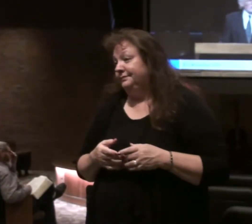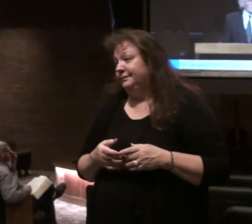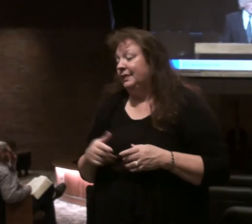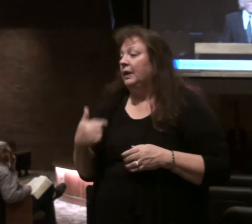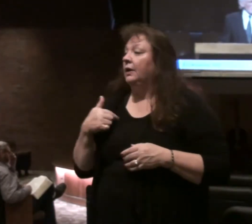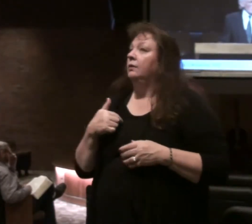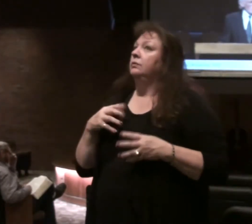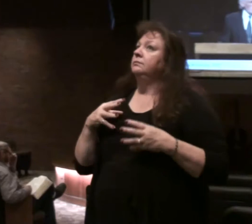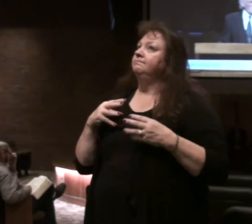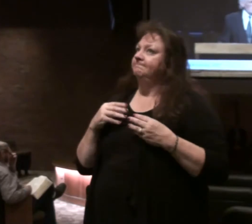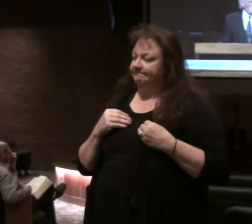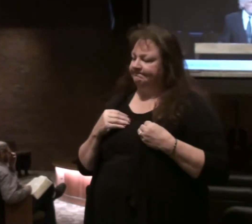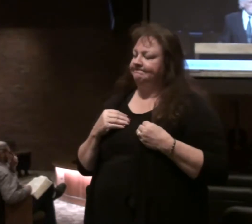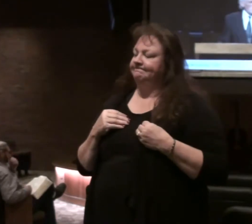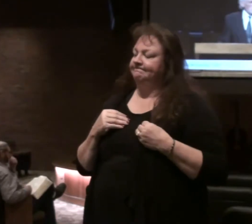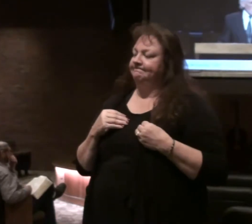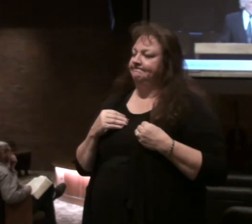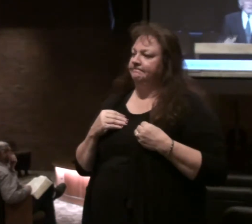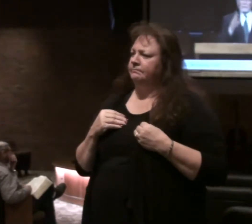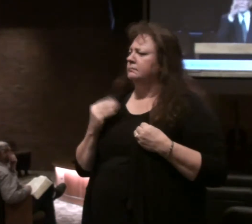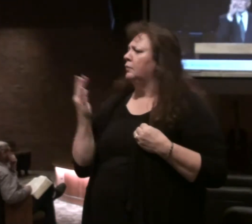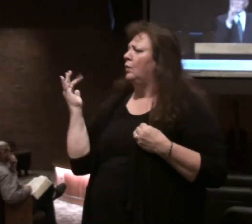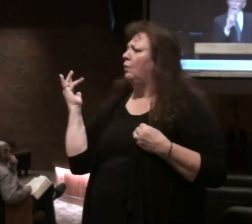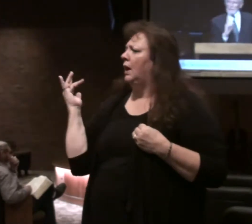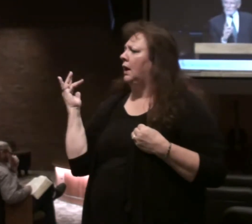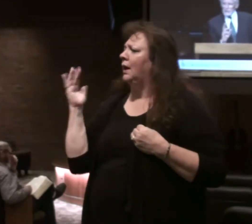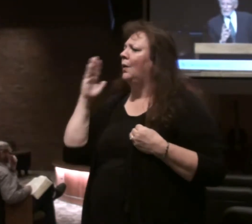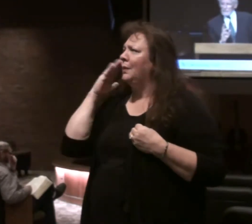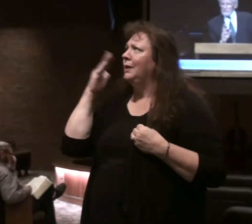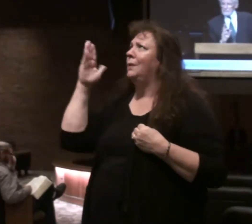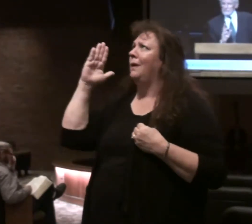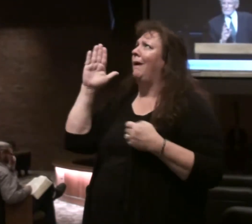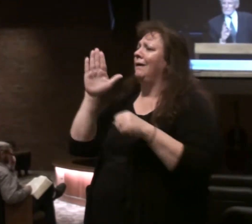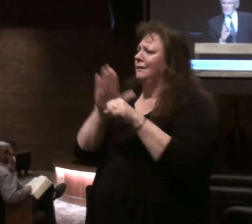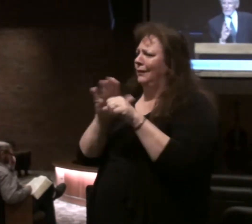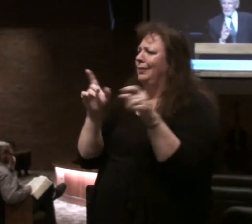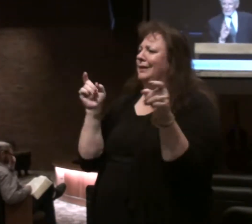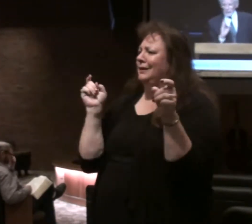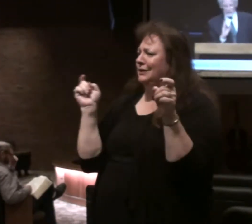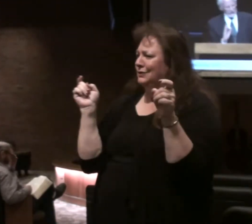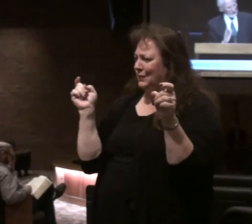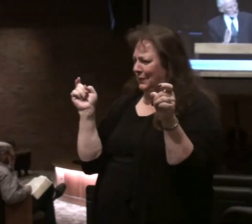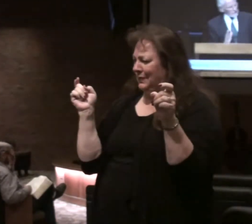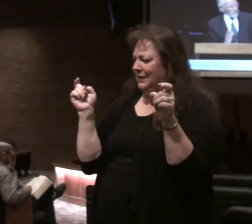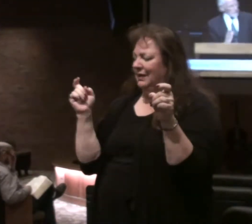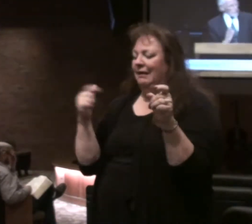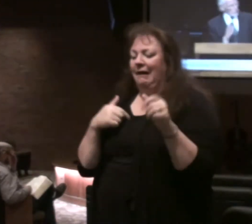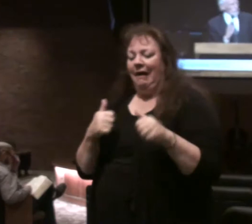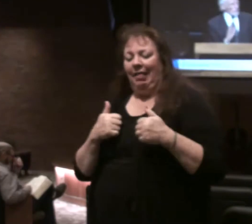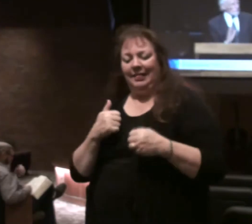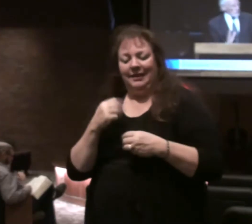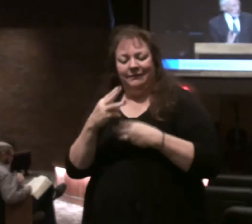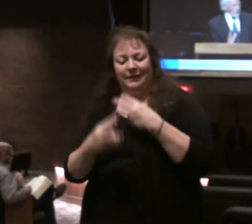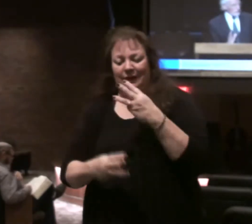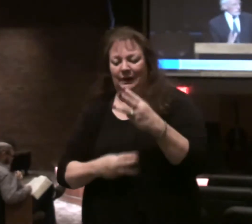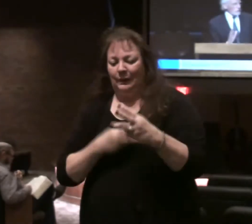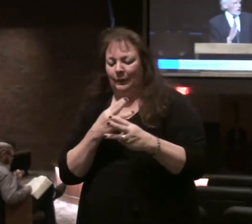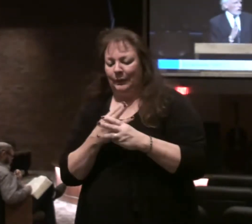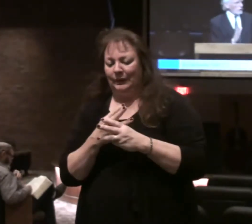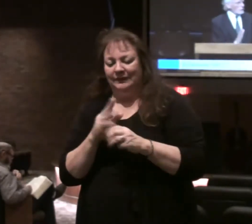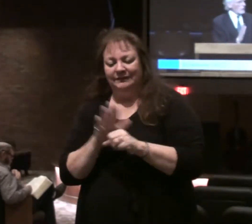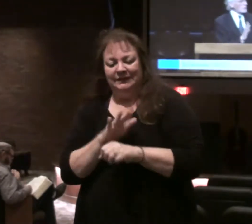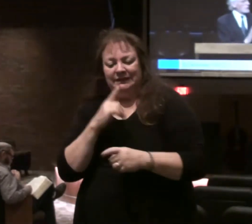we can accept those. Why? We know God is sovereign. As long as I live in a fallen world,